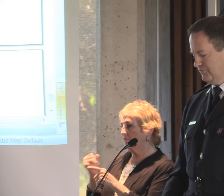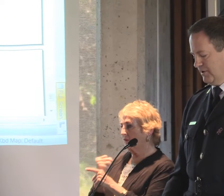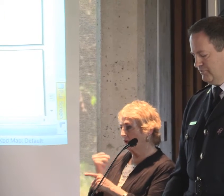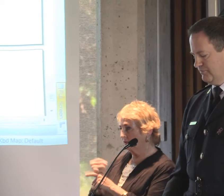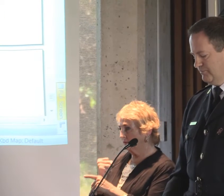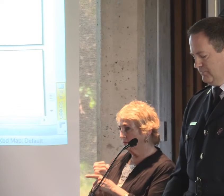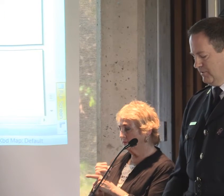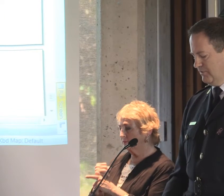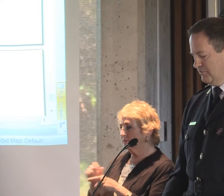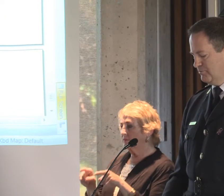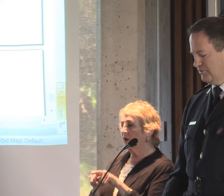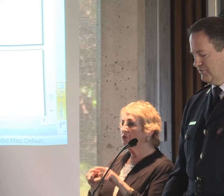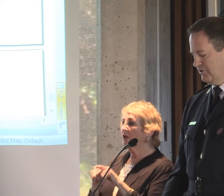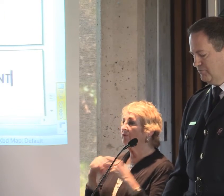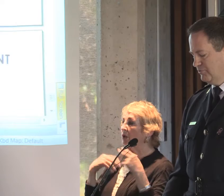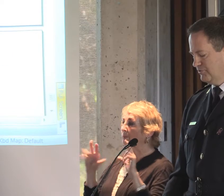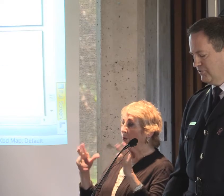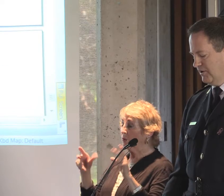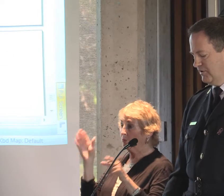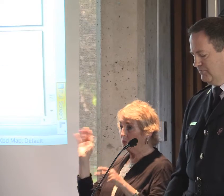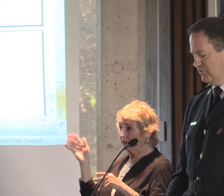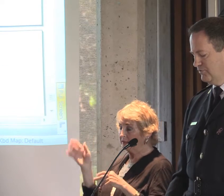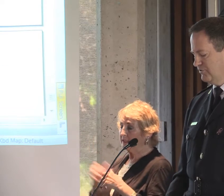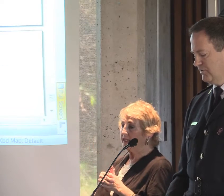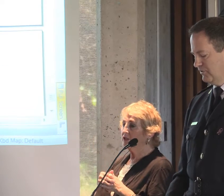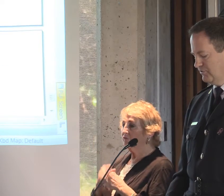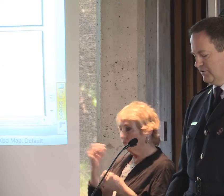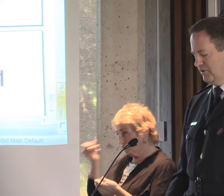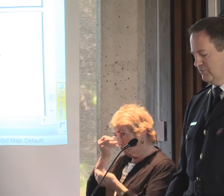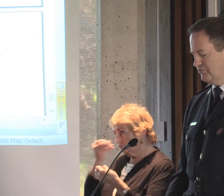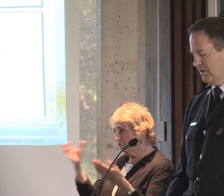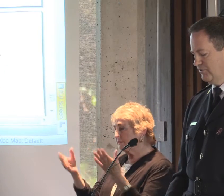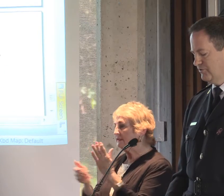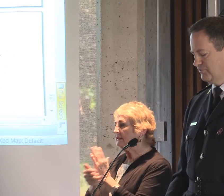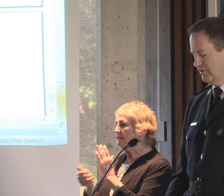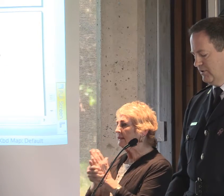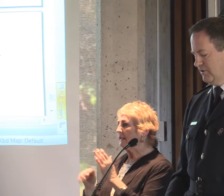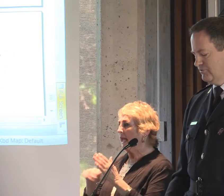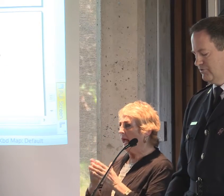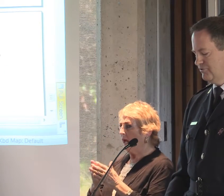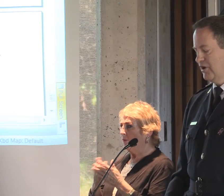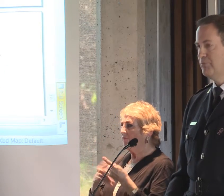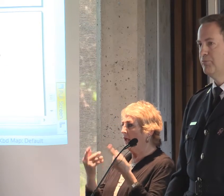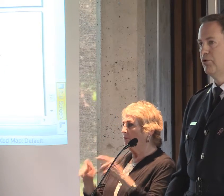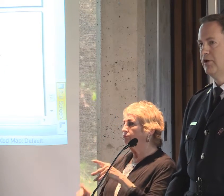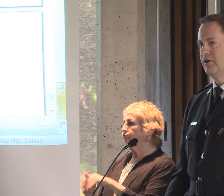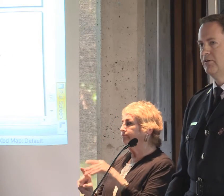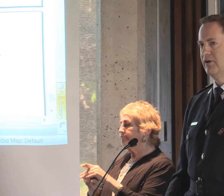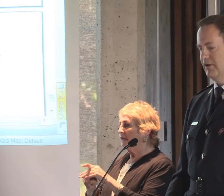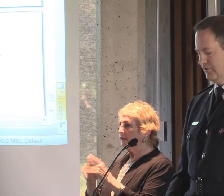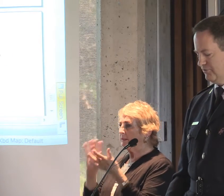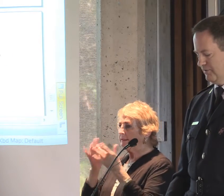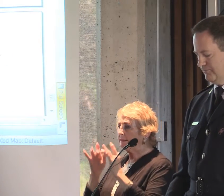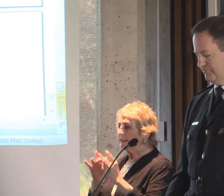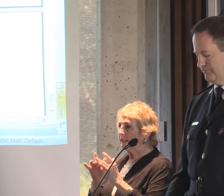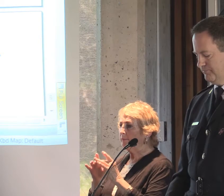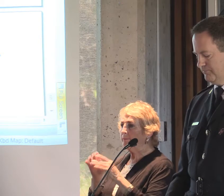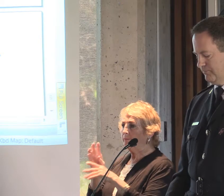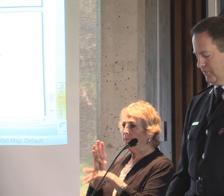safety presentation. This presentation was designed to give youth the skills to deal with challenges such as cyberbullying and